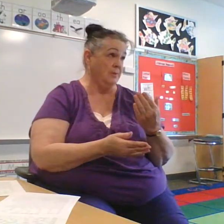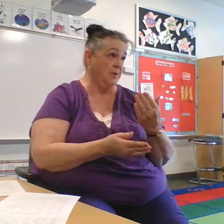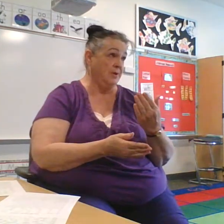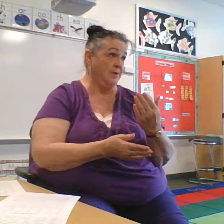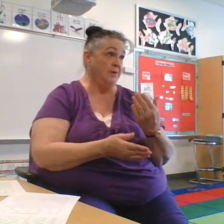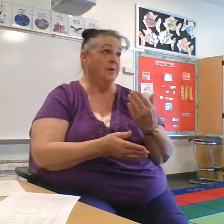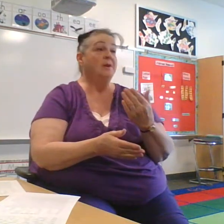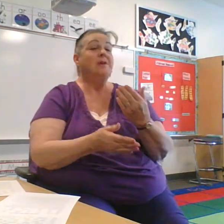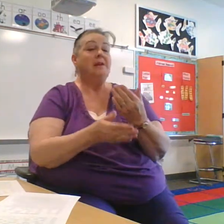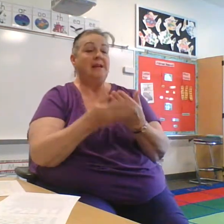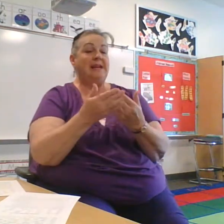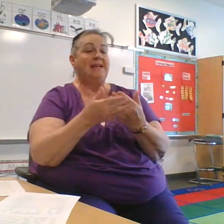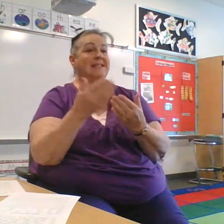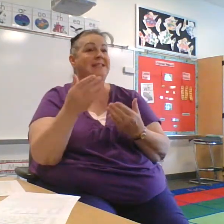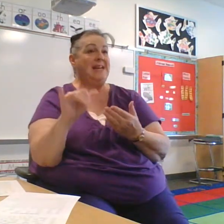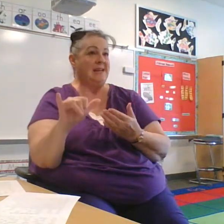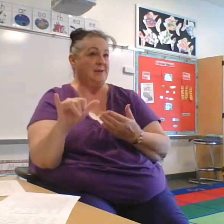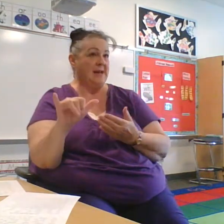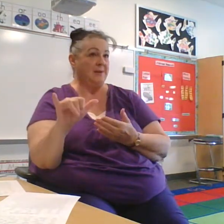word. Easy. You add the Y.